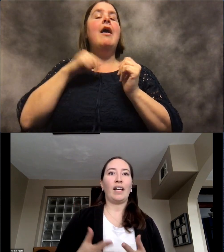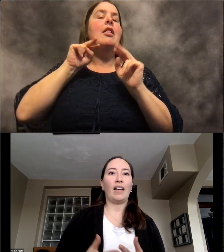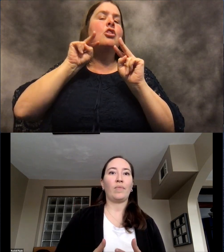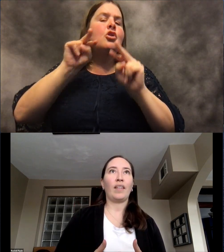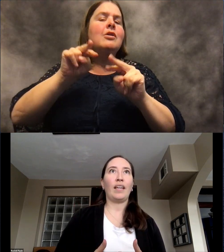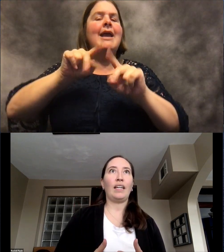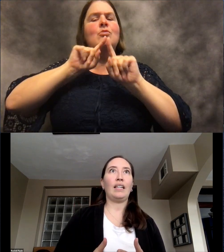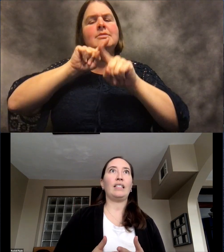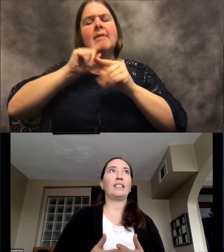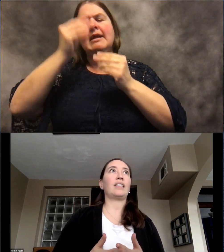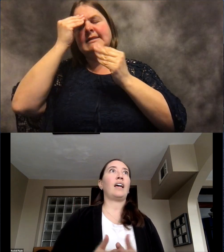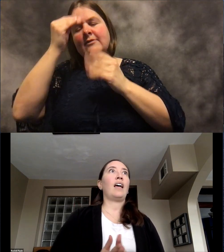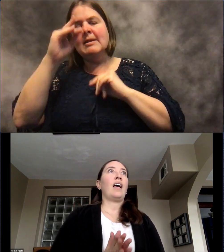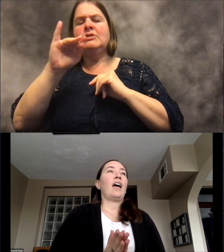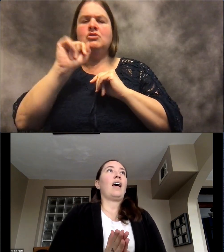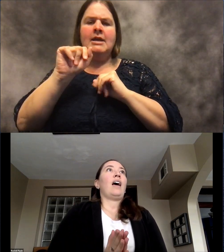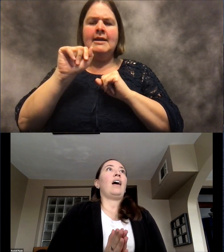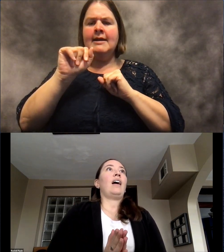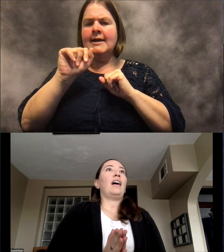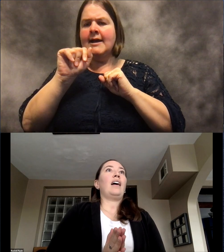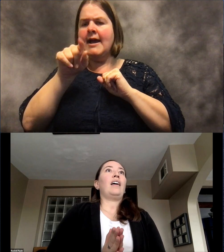response data is